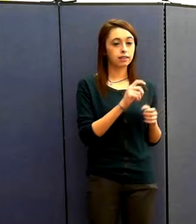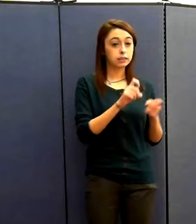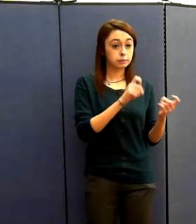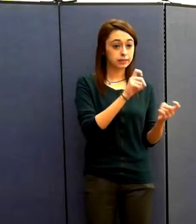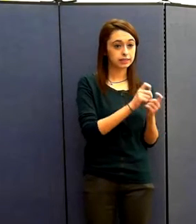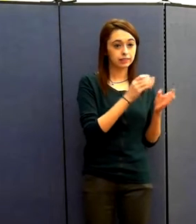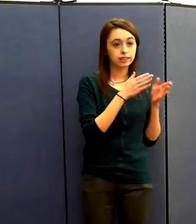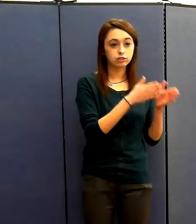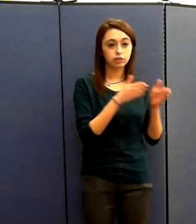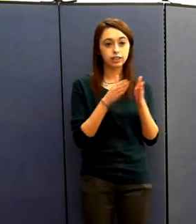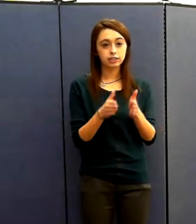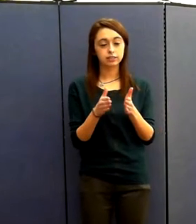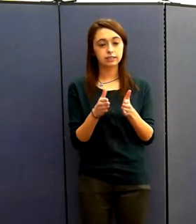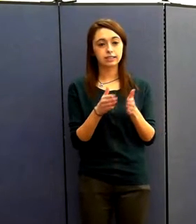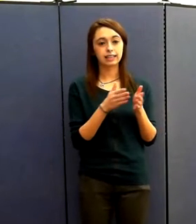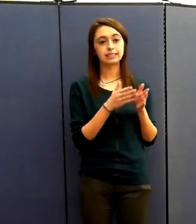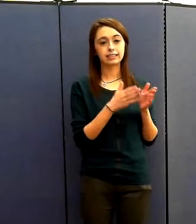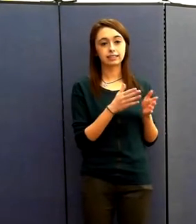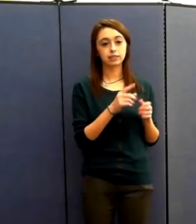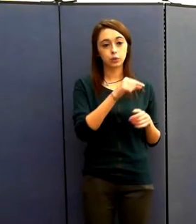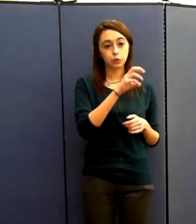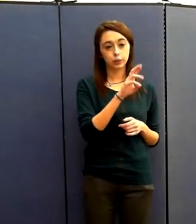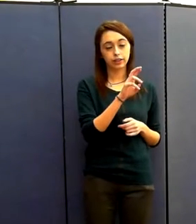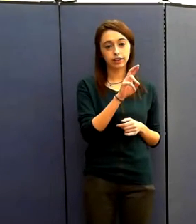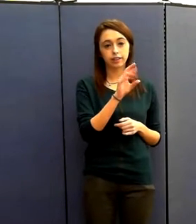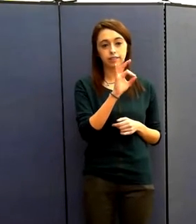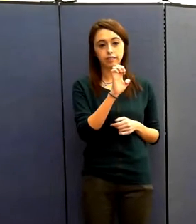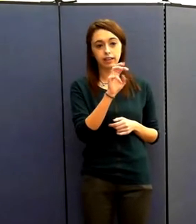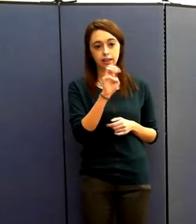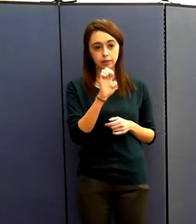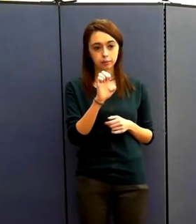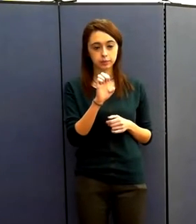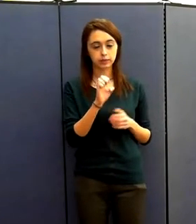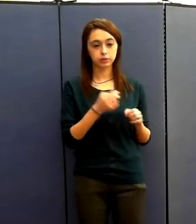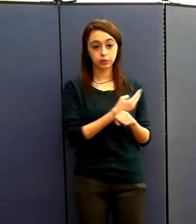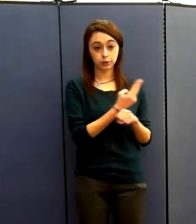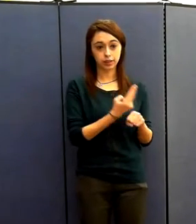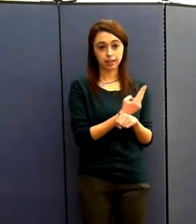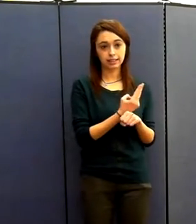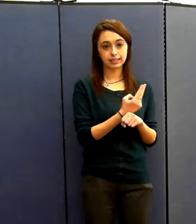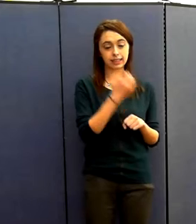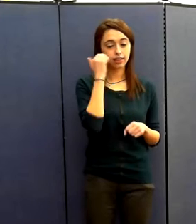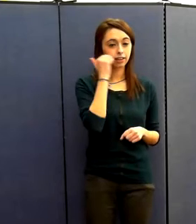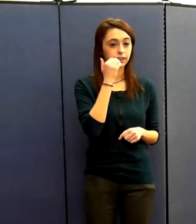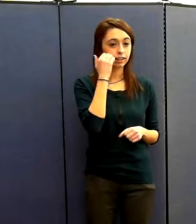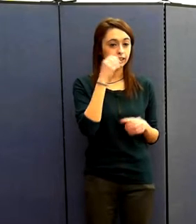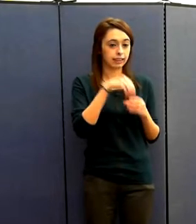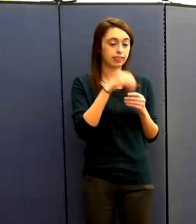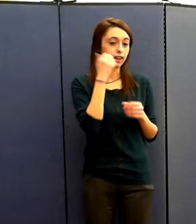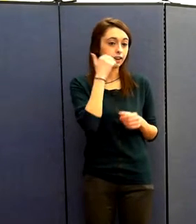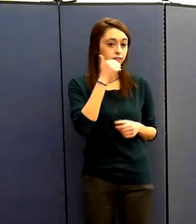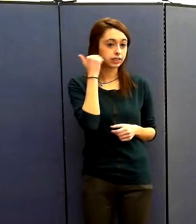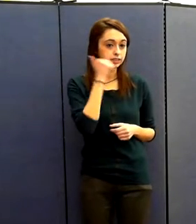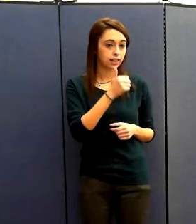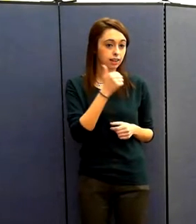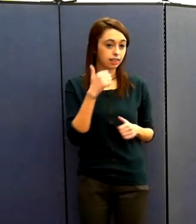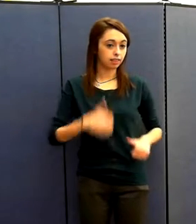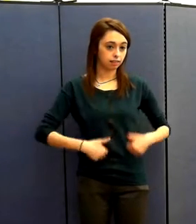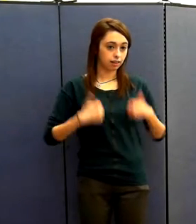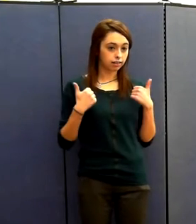tactics queer femmes utilize in their everyday to perform their femme